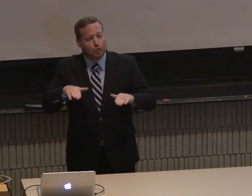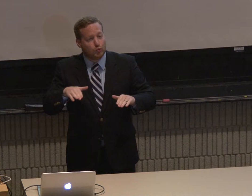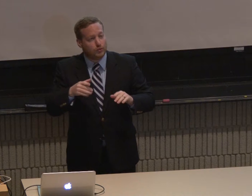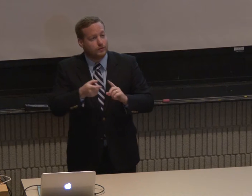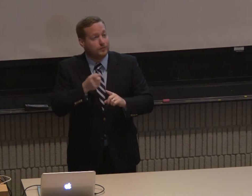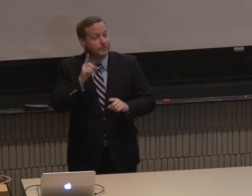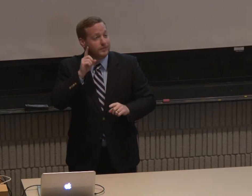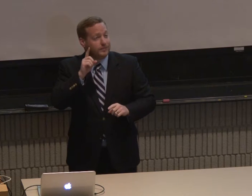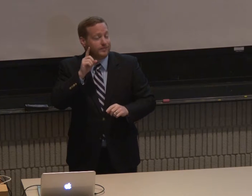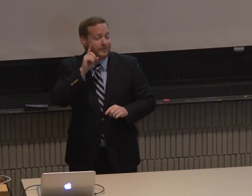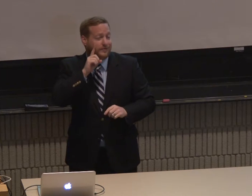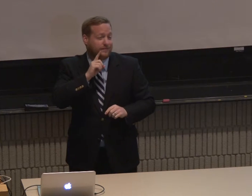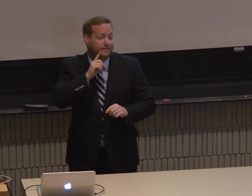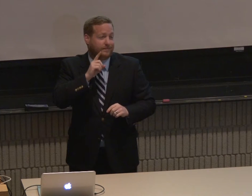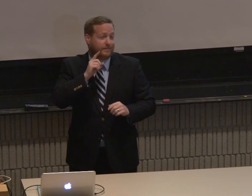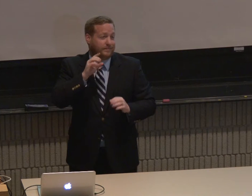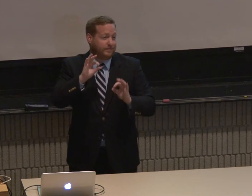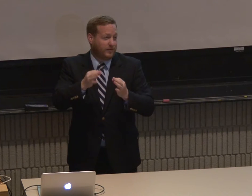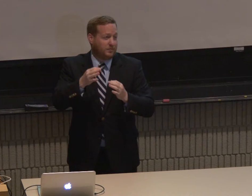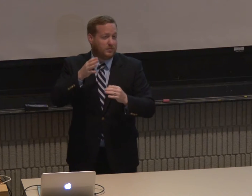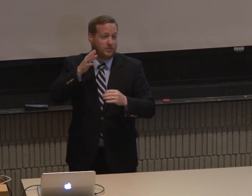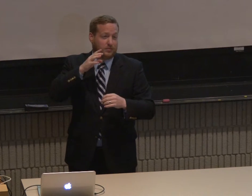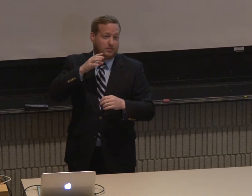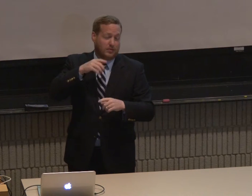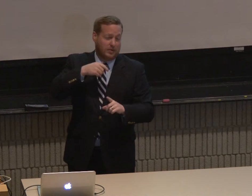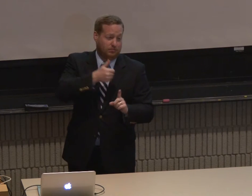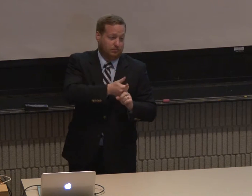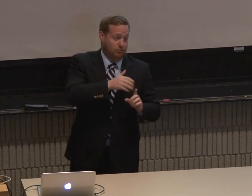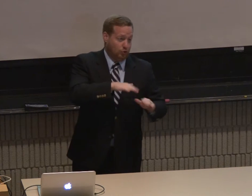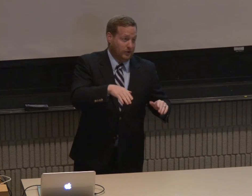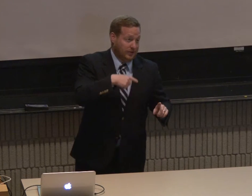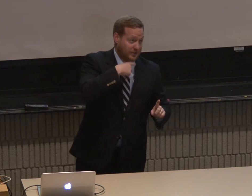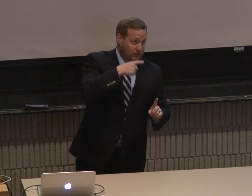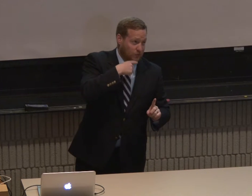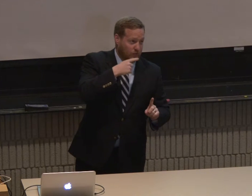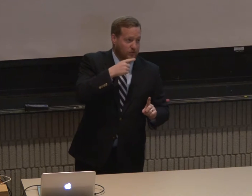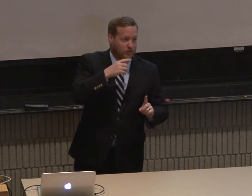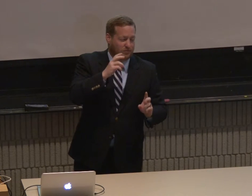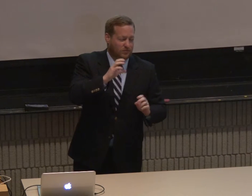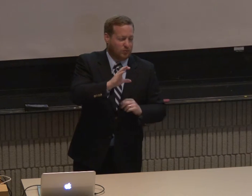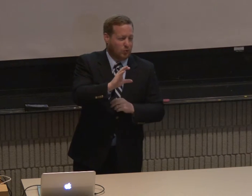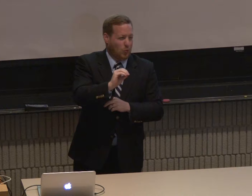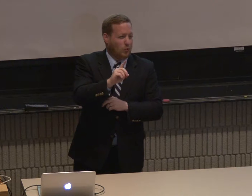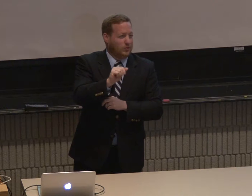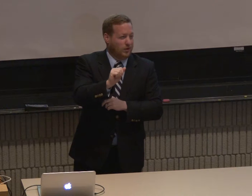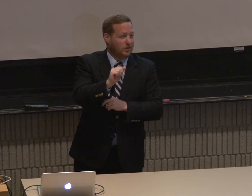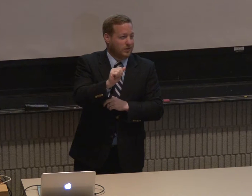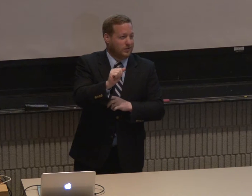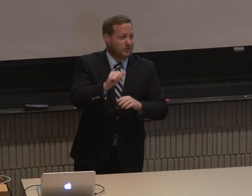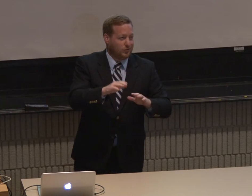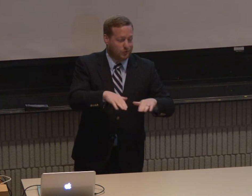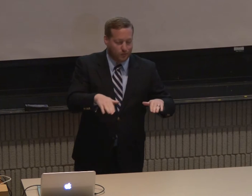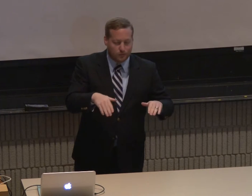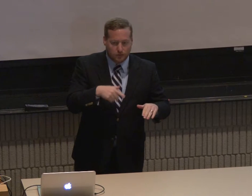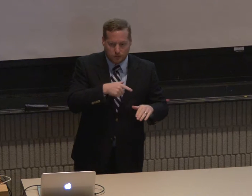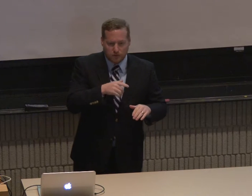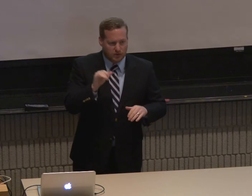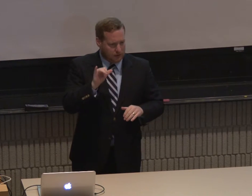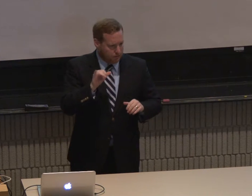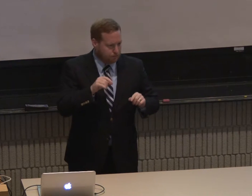on make similar achievements to those their hearing peers. This is also